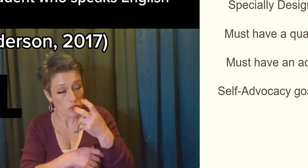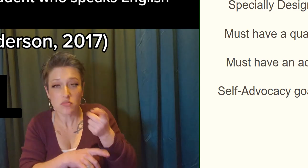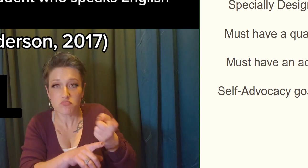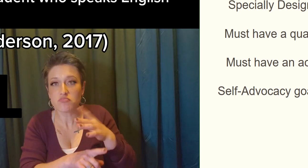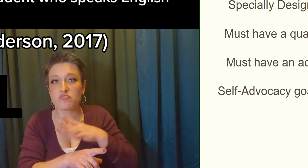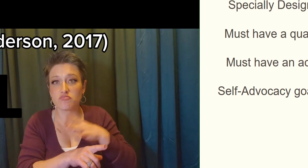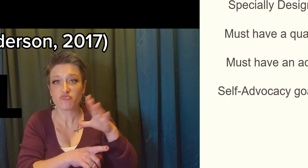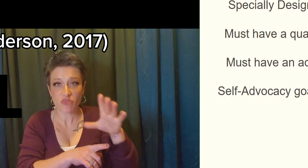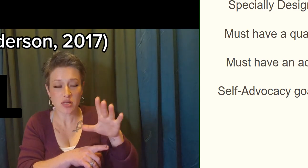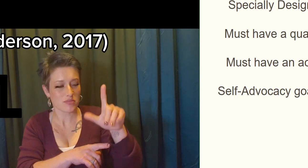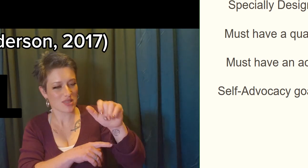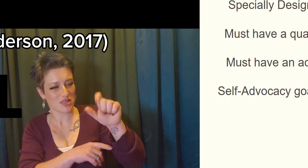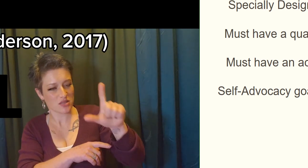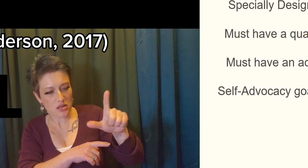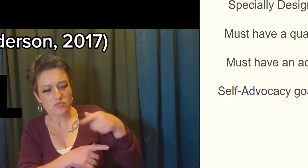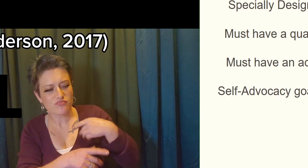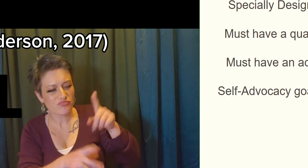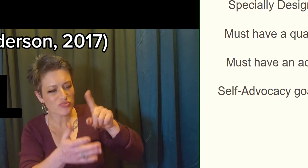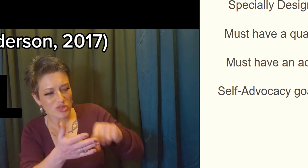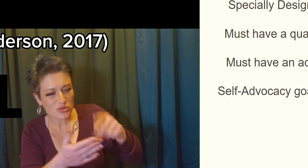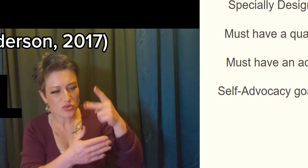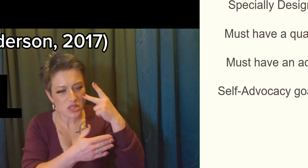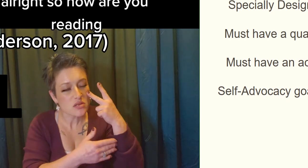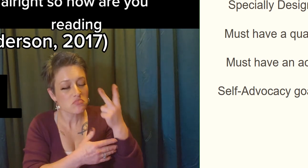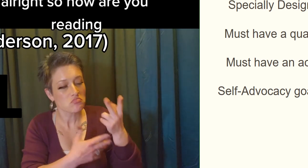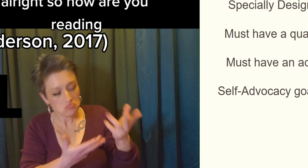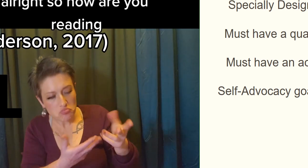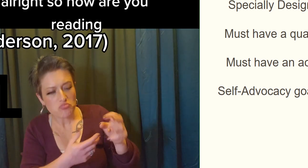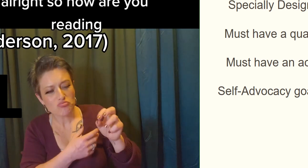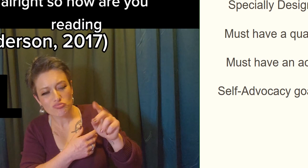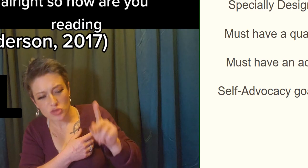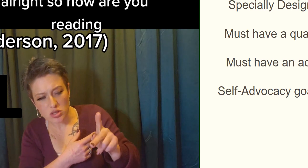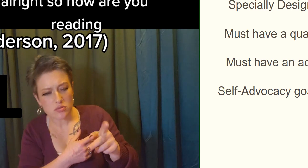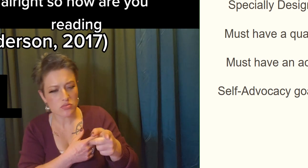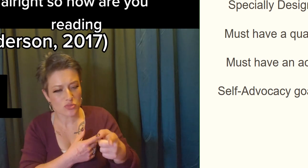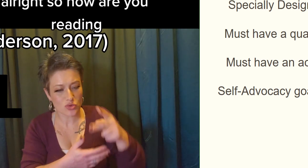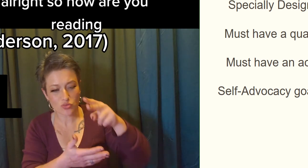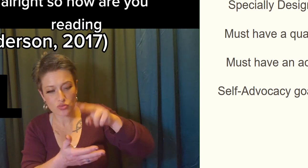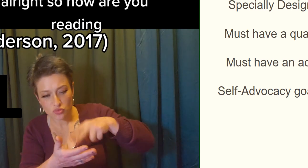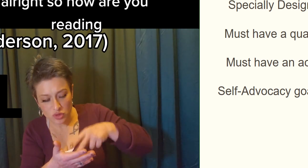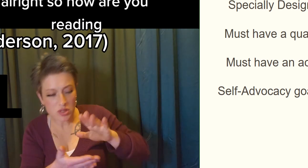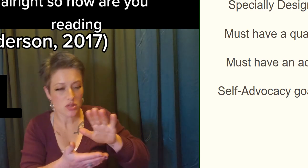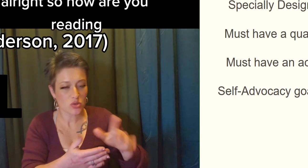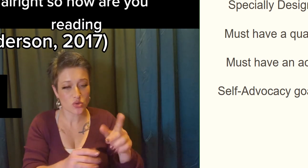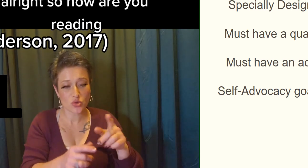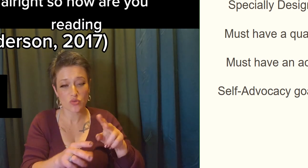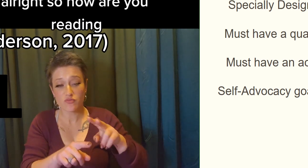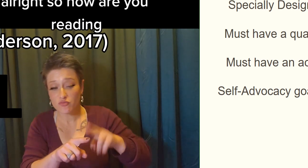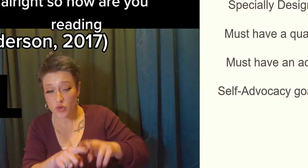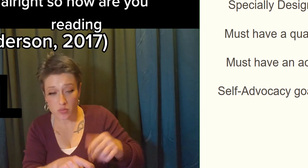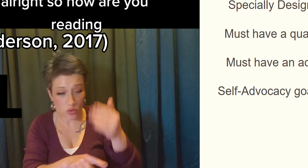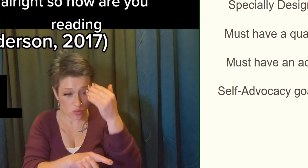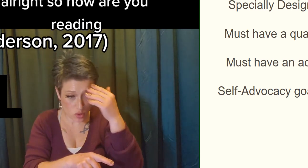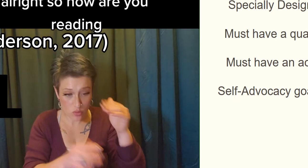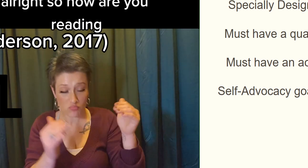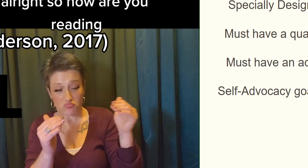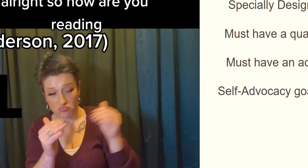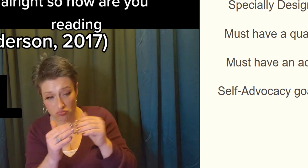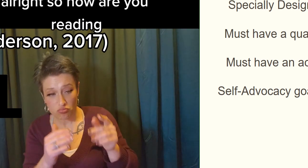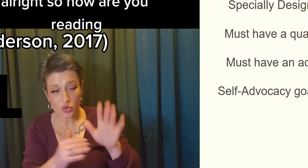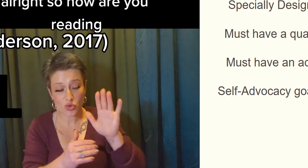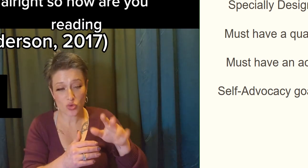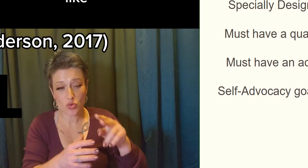English, is oral, fine. Okay, with an LSL student, you can check and you can see, all right, so